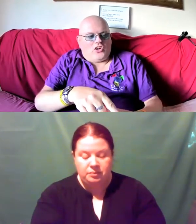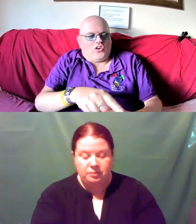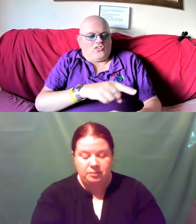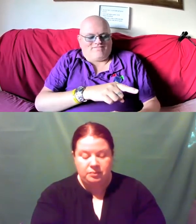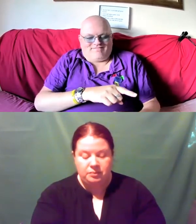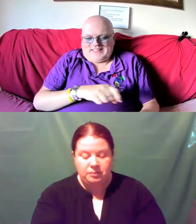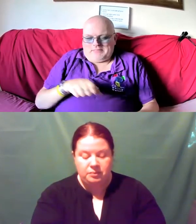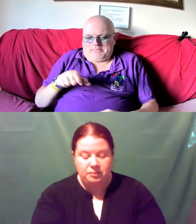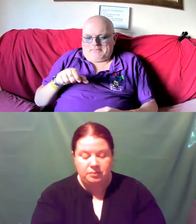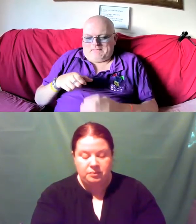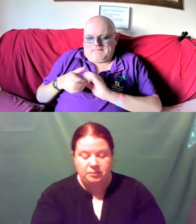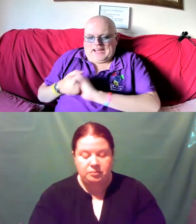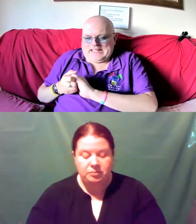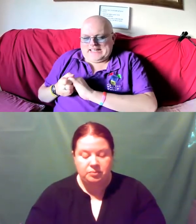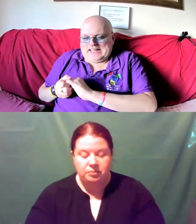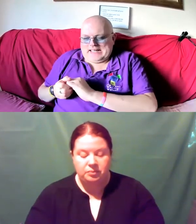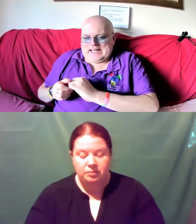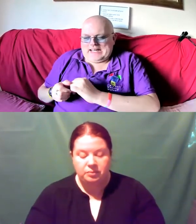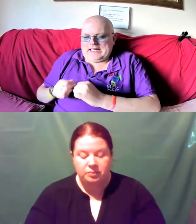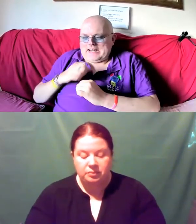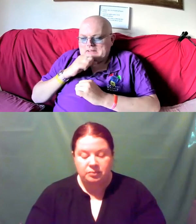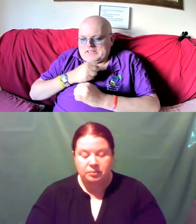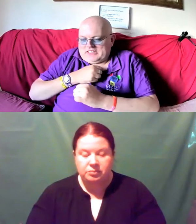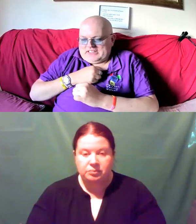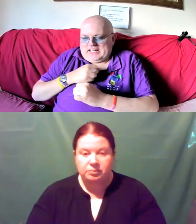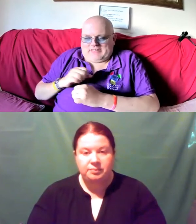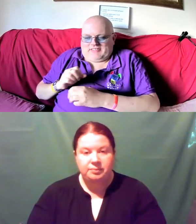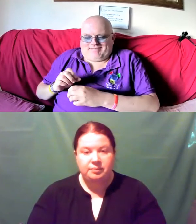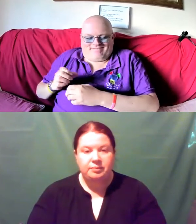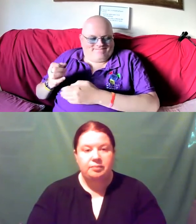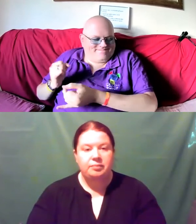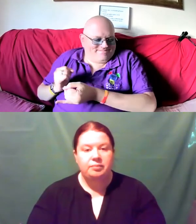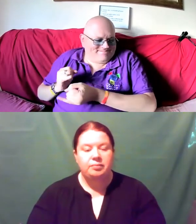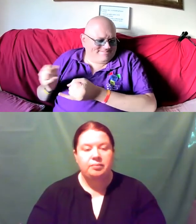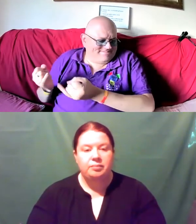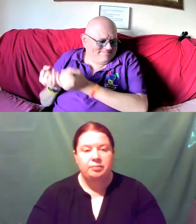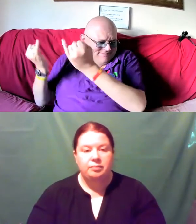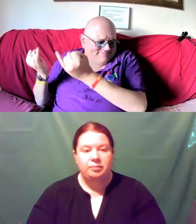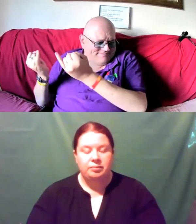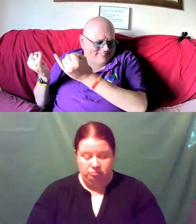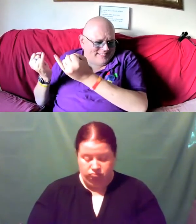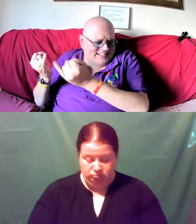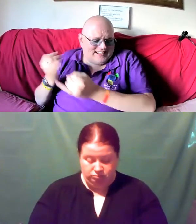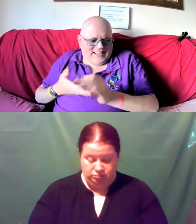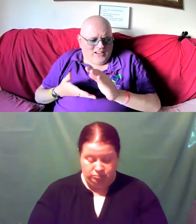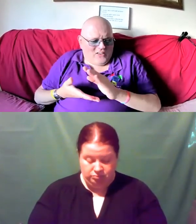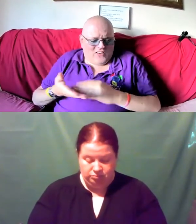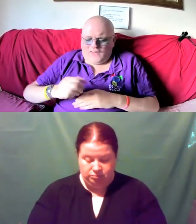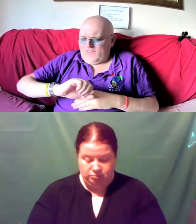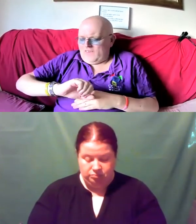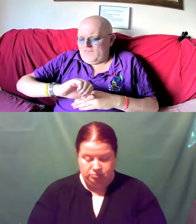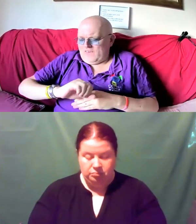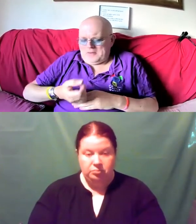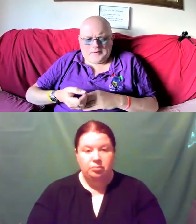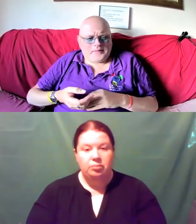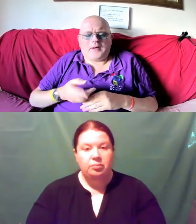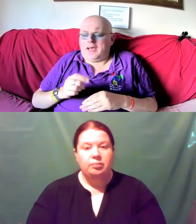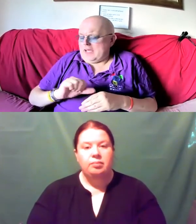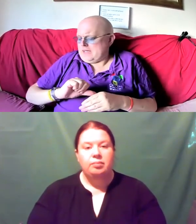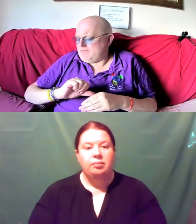and I was feeling a bit sorry for myself. And I was coming back from Manchester and I looked at the watch and I thought, oh, that group will just